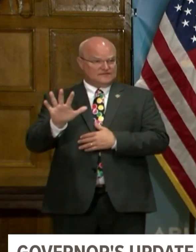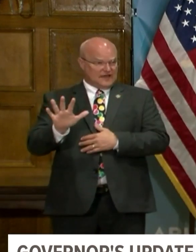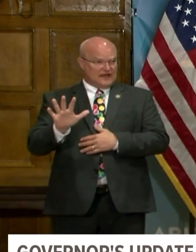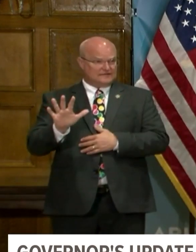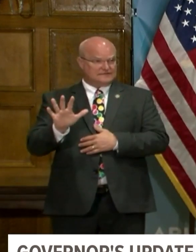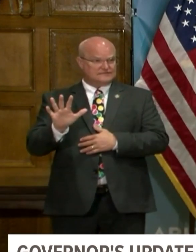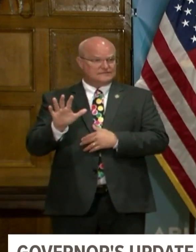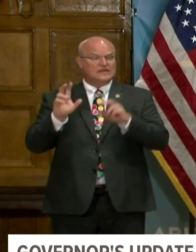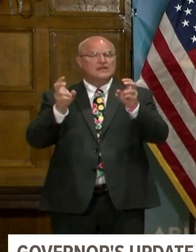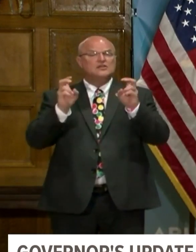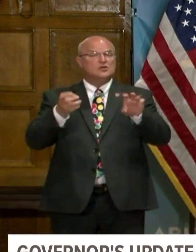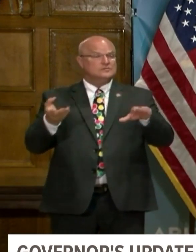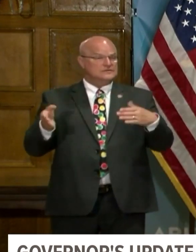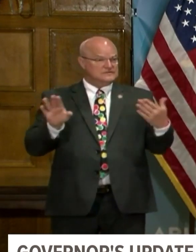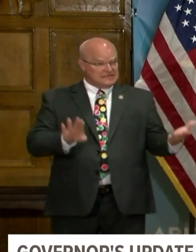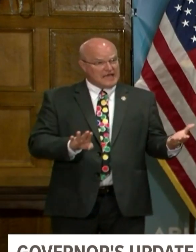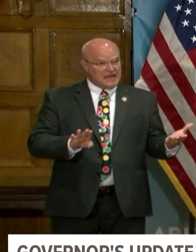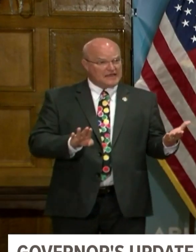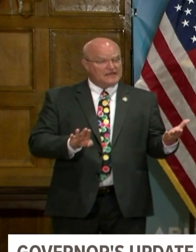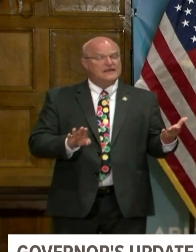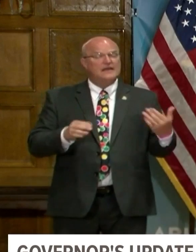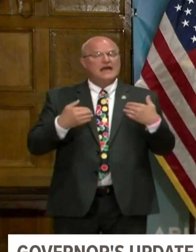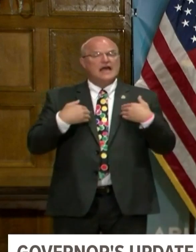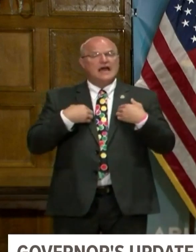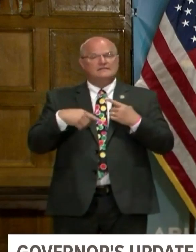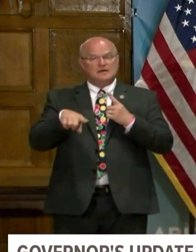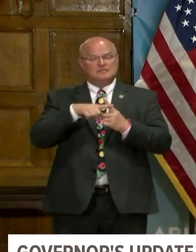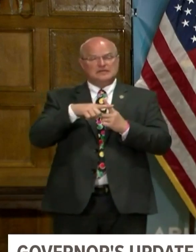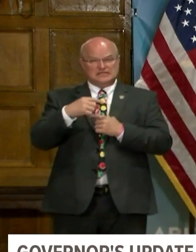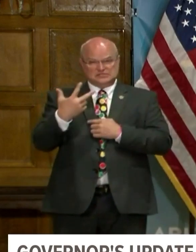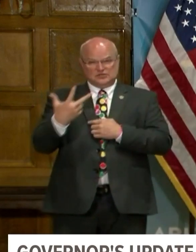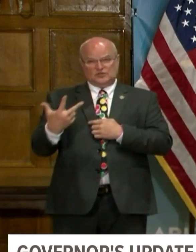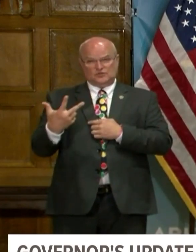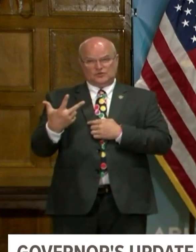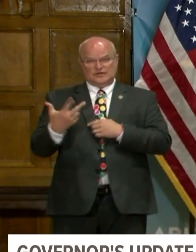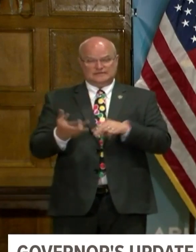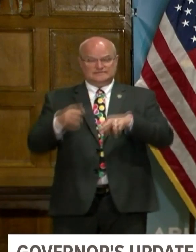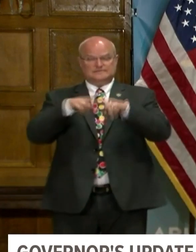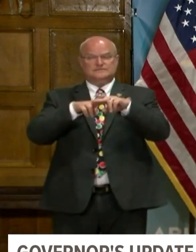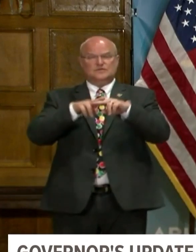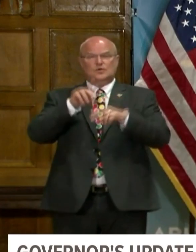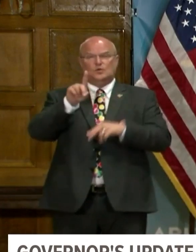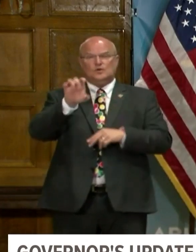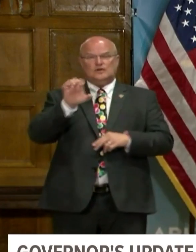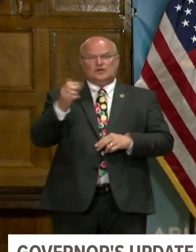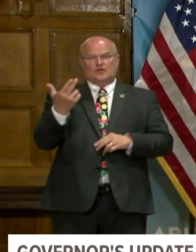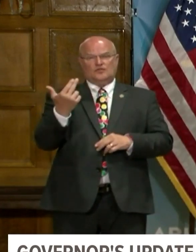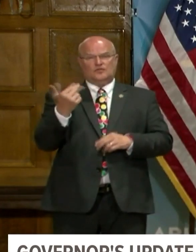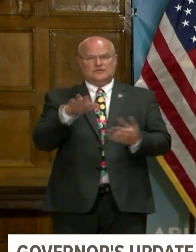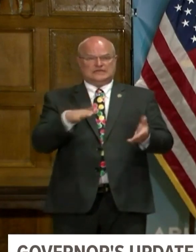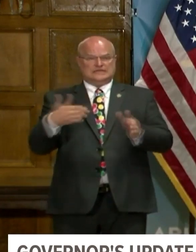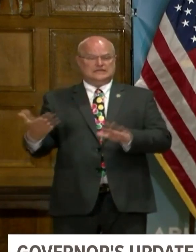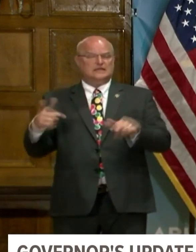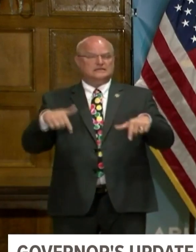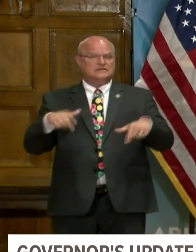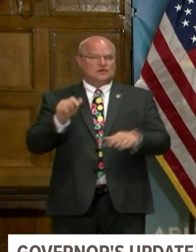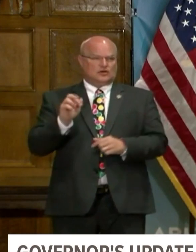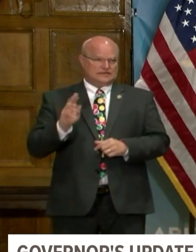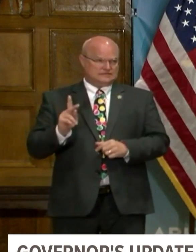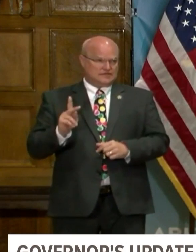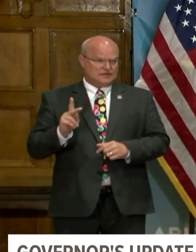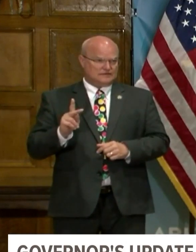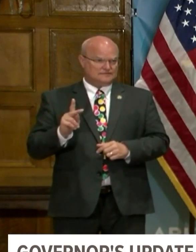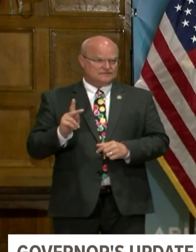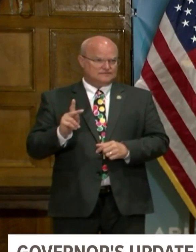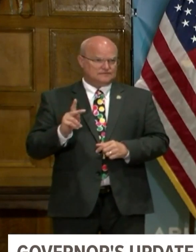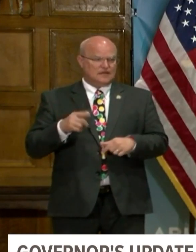5. In terms of deaths, there's a +3, brings us to 113 deaths in Arkansas. And